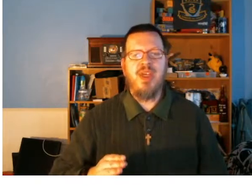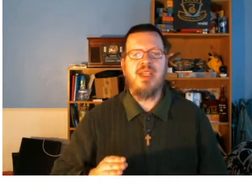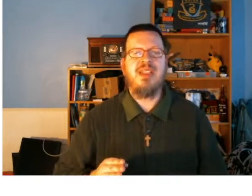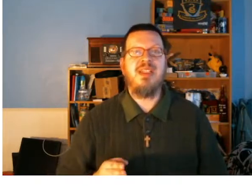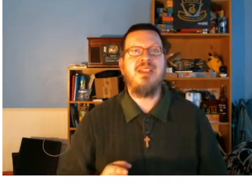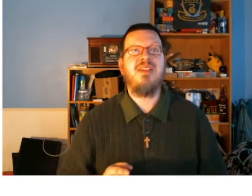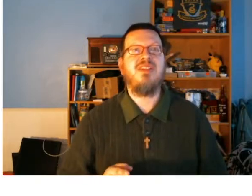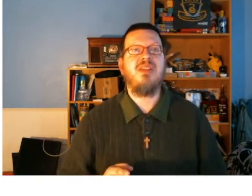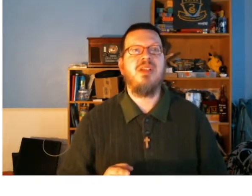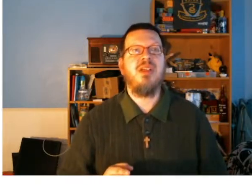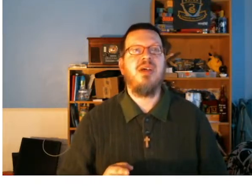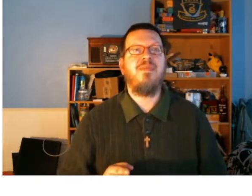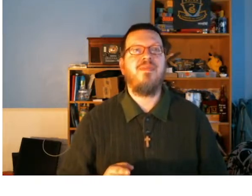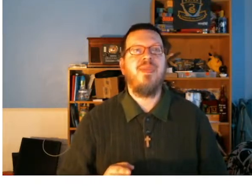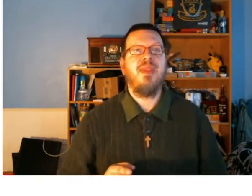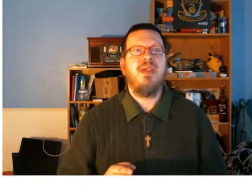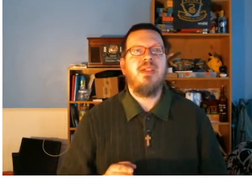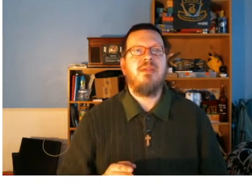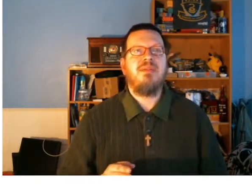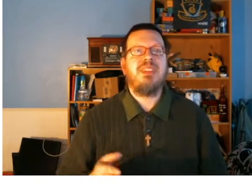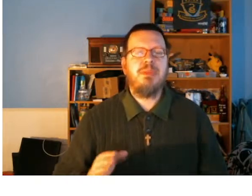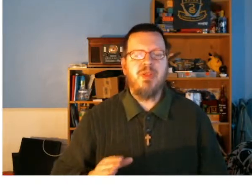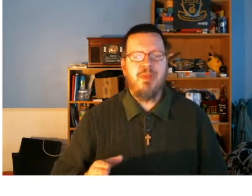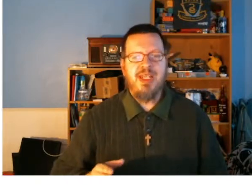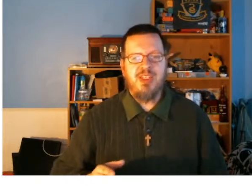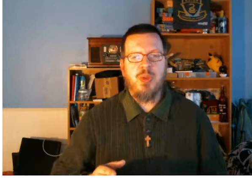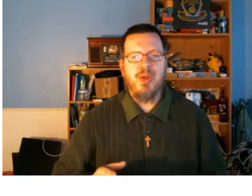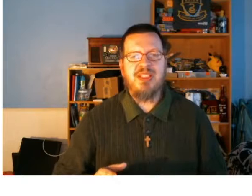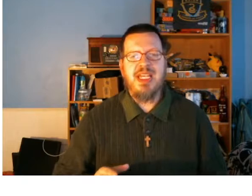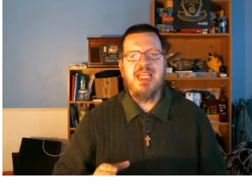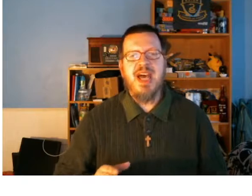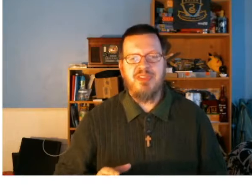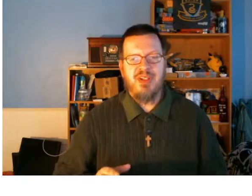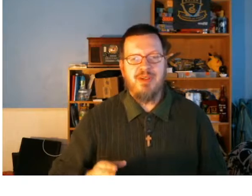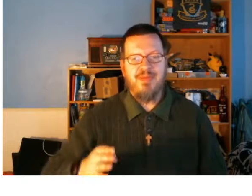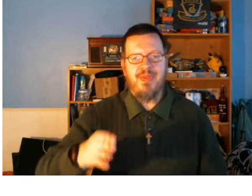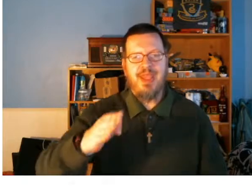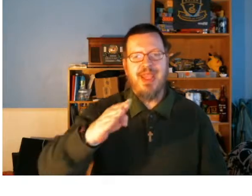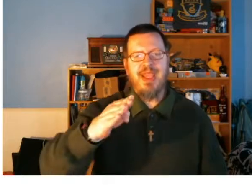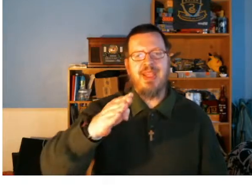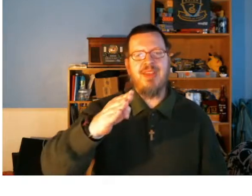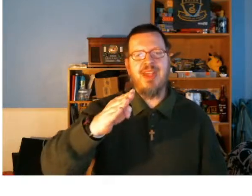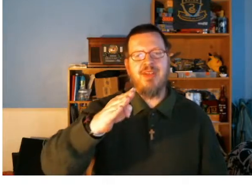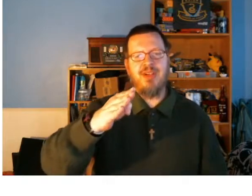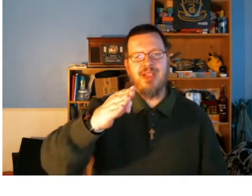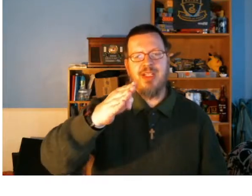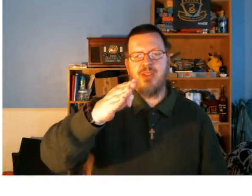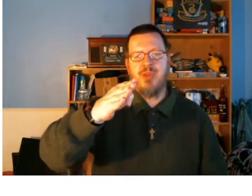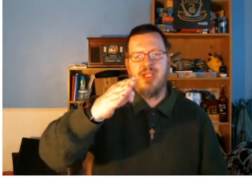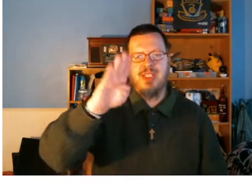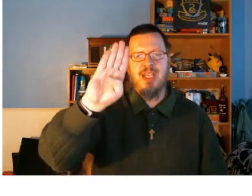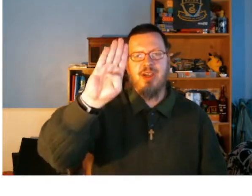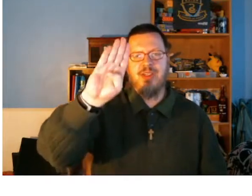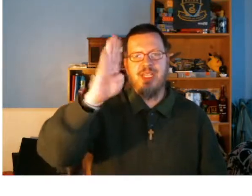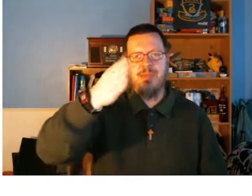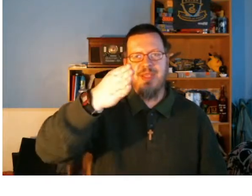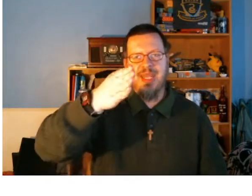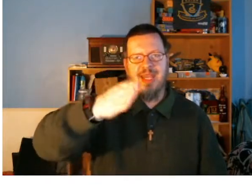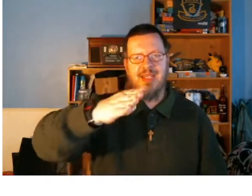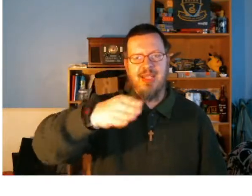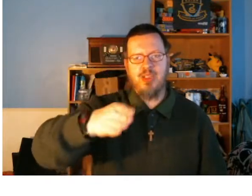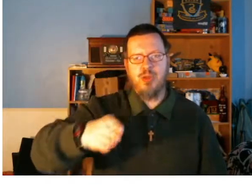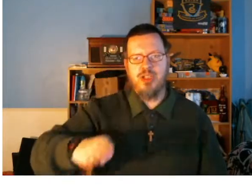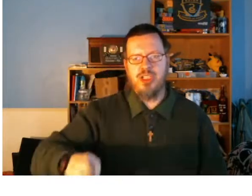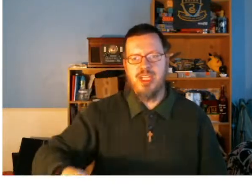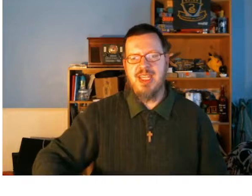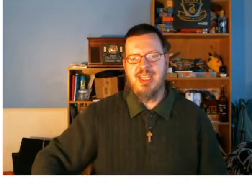word that is similar in meaning. So we want to say never. And the never is, we're going to take our same B